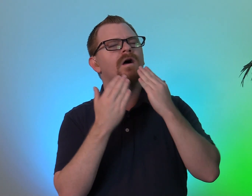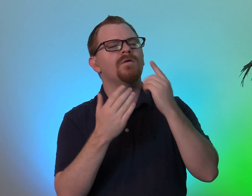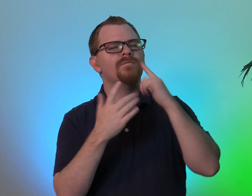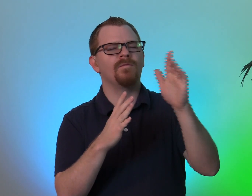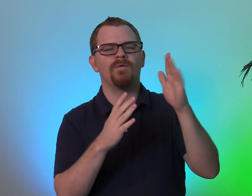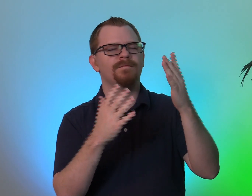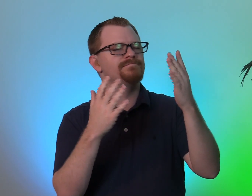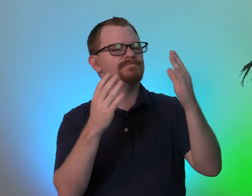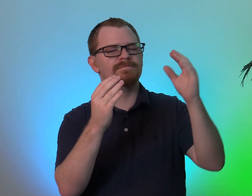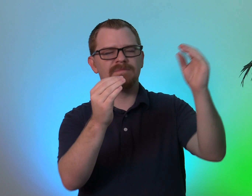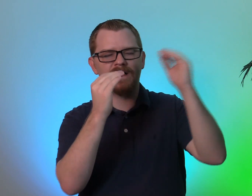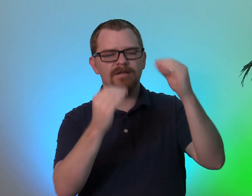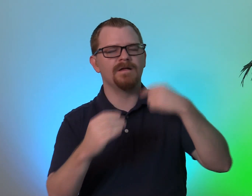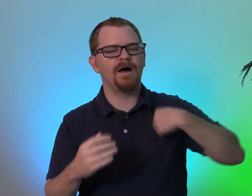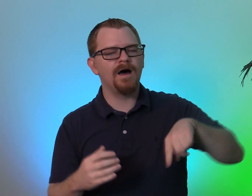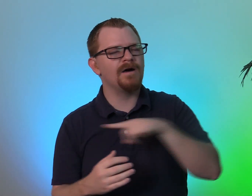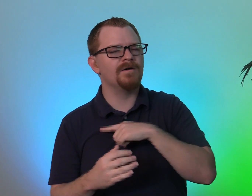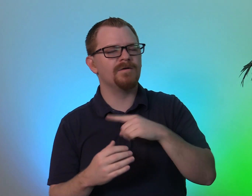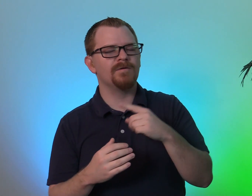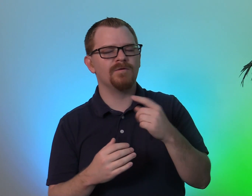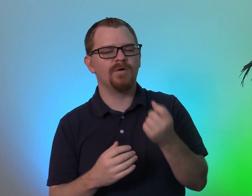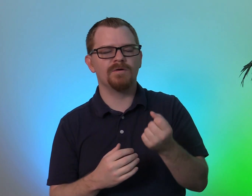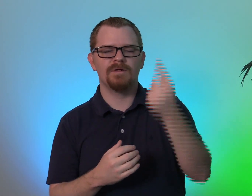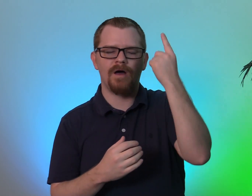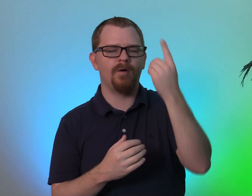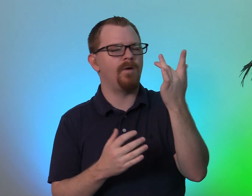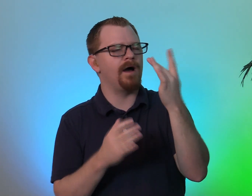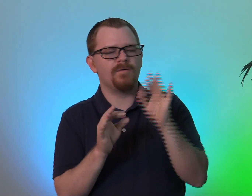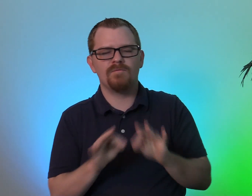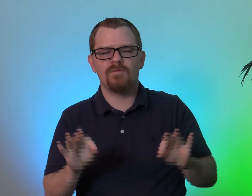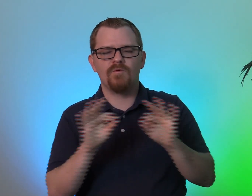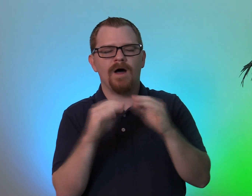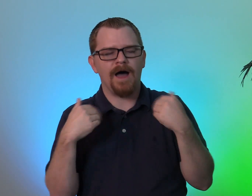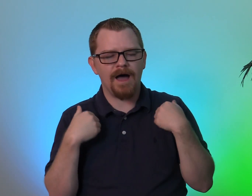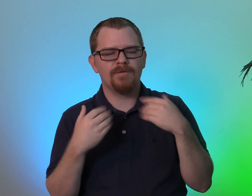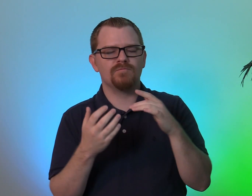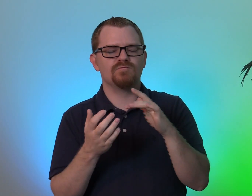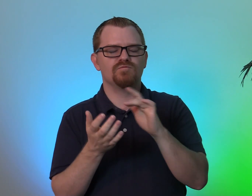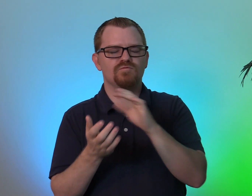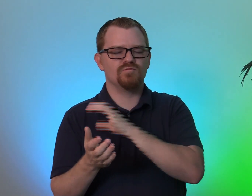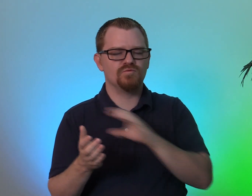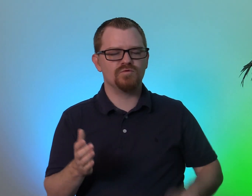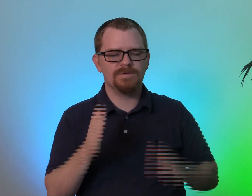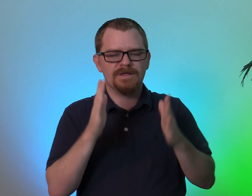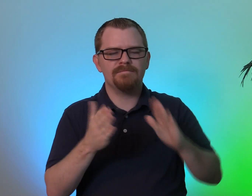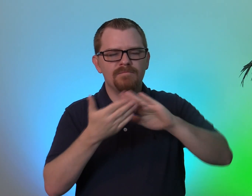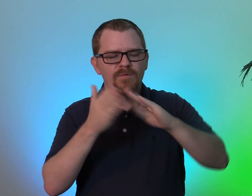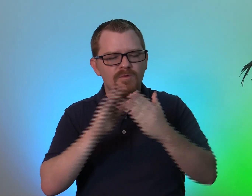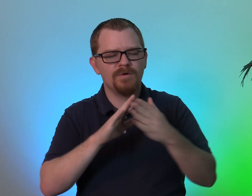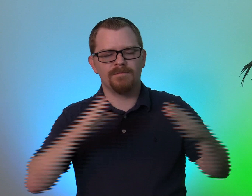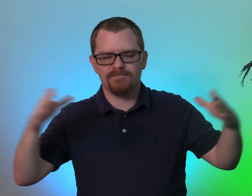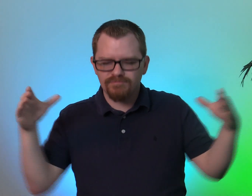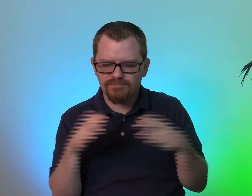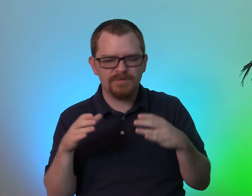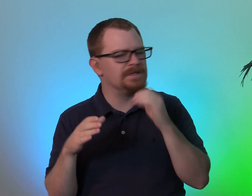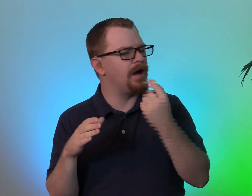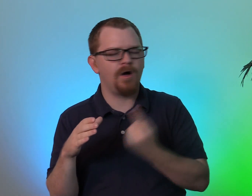Lord, thank you for teaching us to understand why it's so important to have a